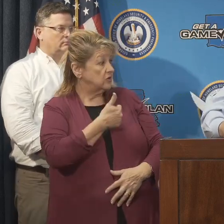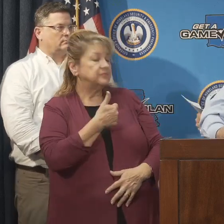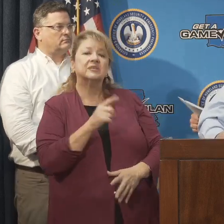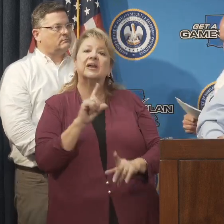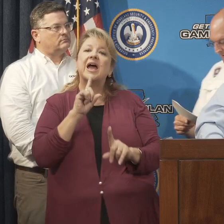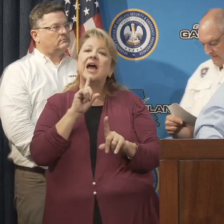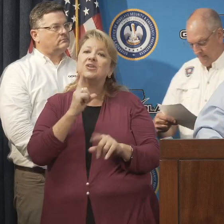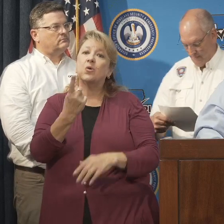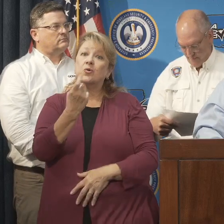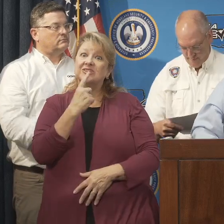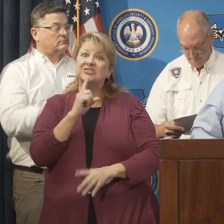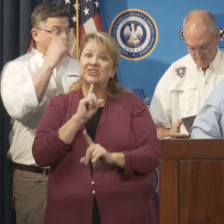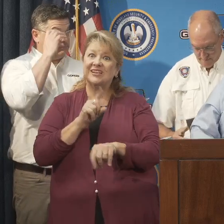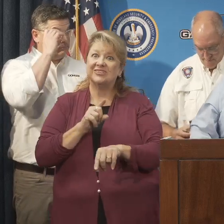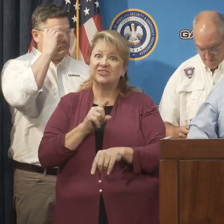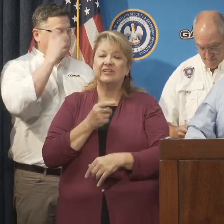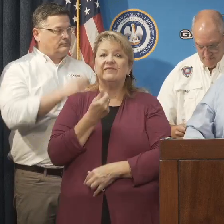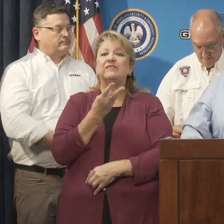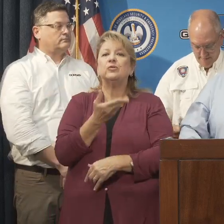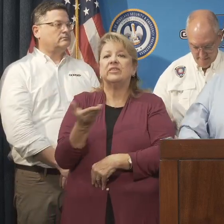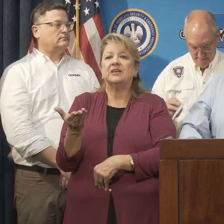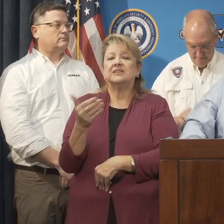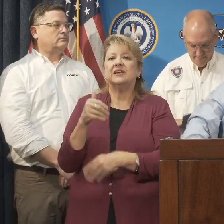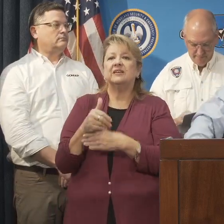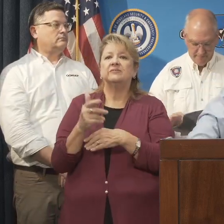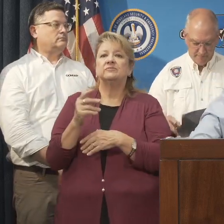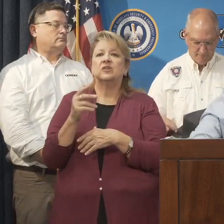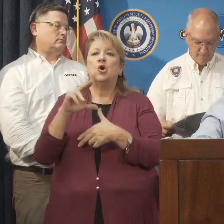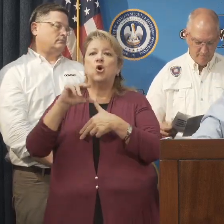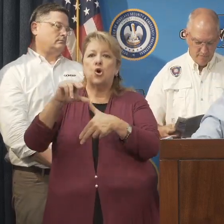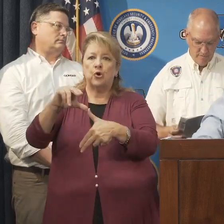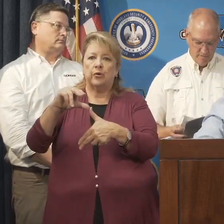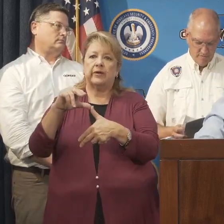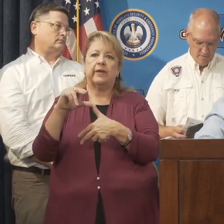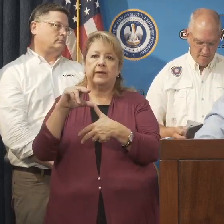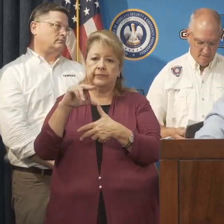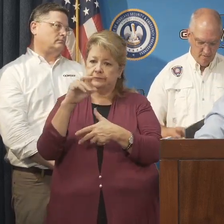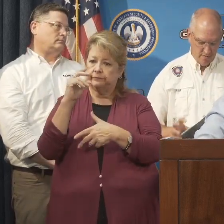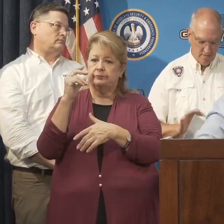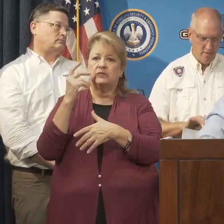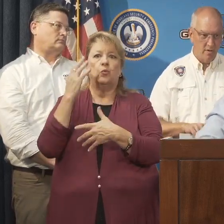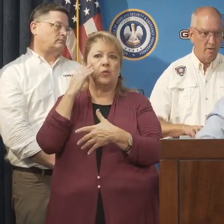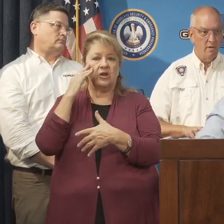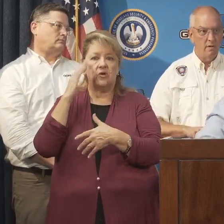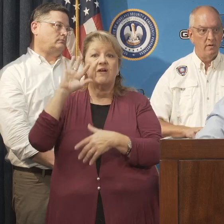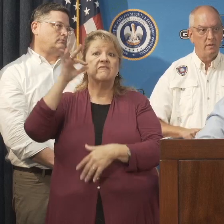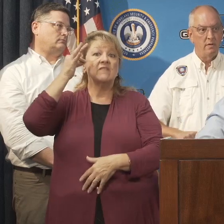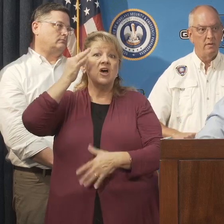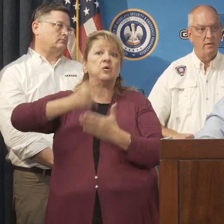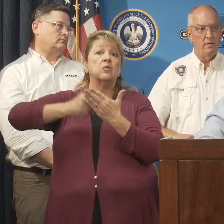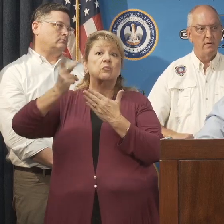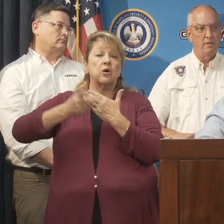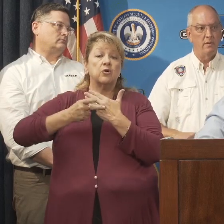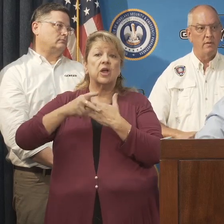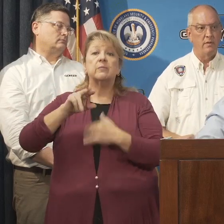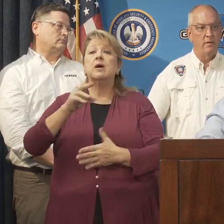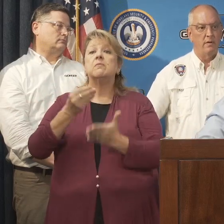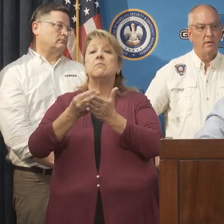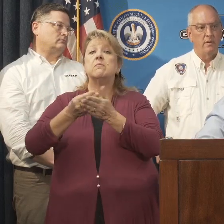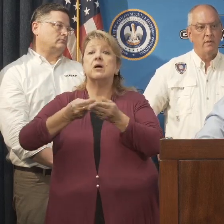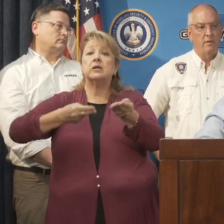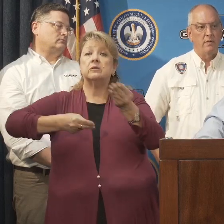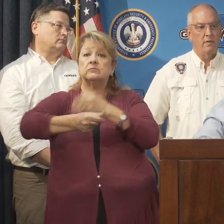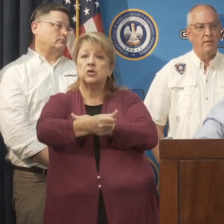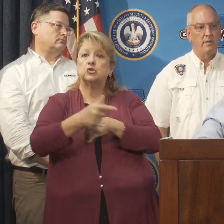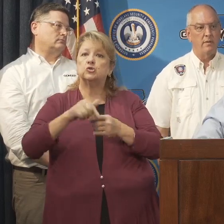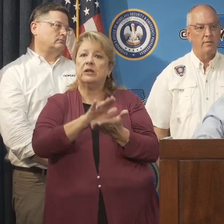your question, there are a number of things. You know, in the aftermath of the hurricanes, there was a federal program. It was a reimbursement program for